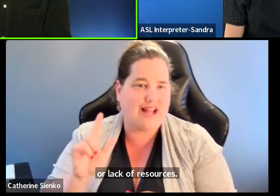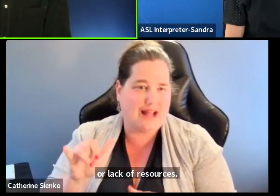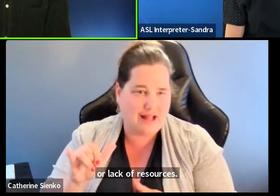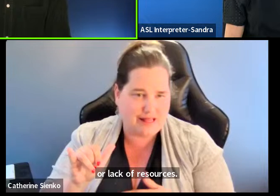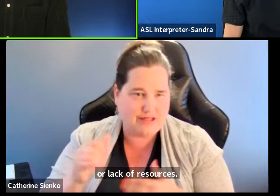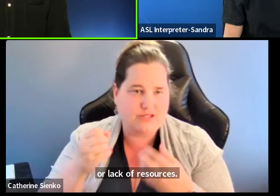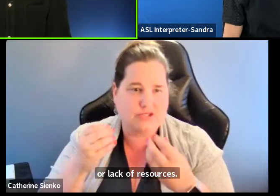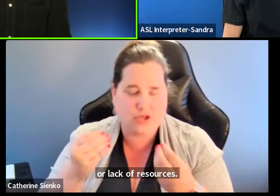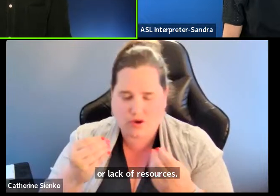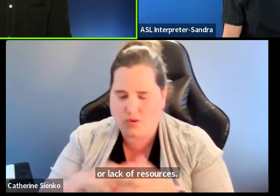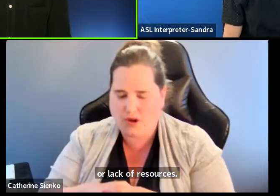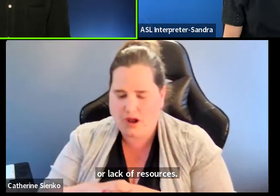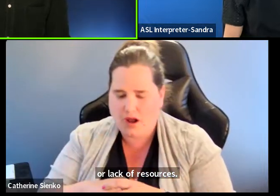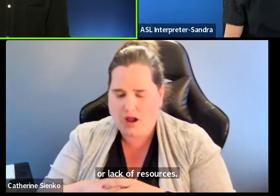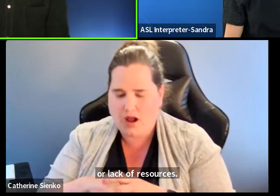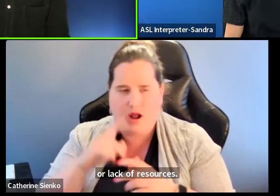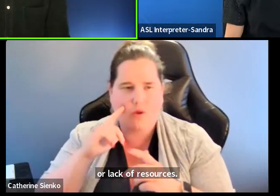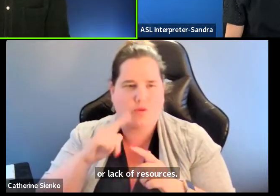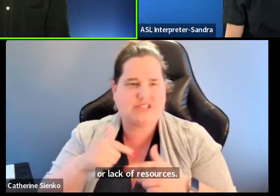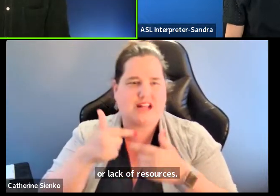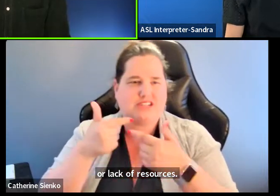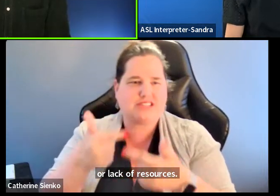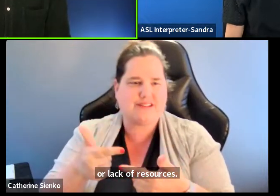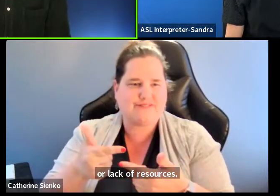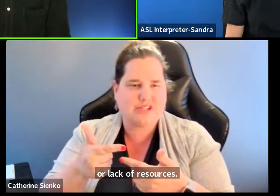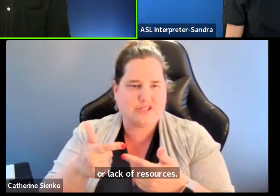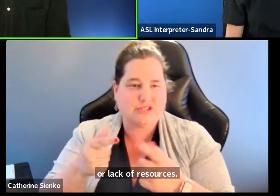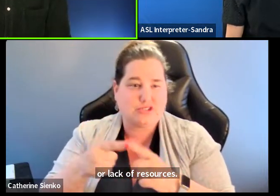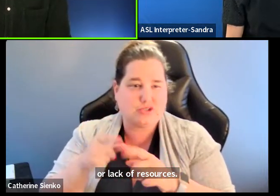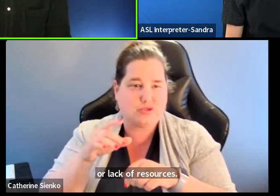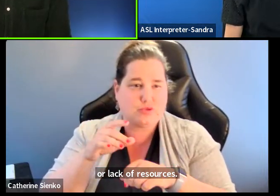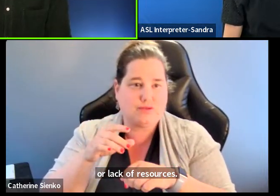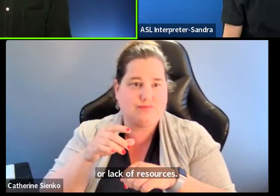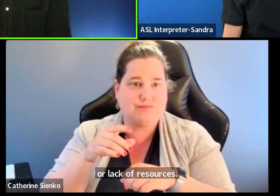ACDHH staff at a hotel in Oro Valley.